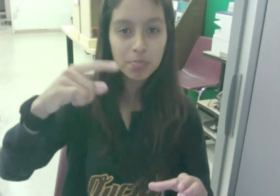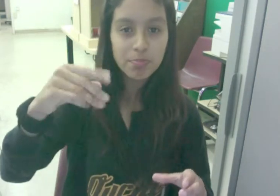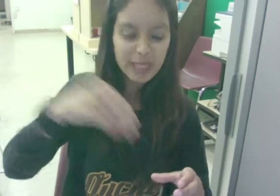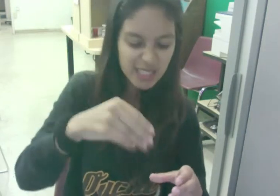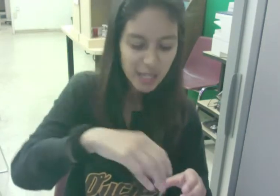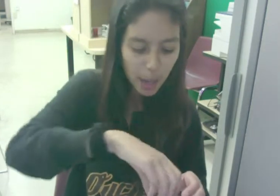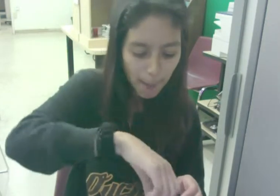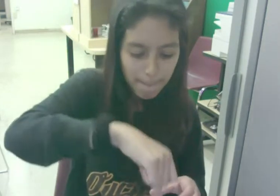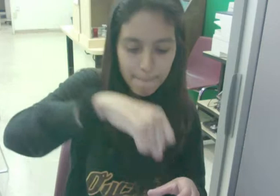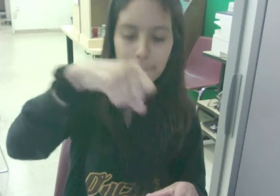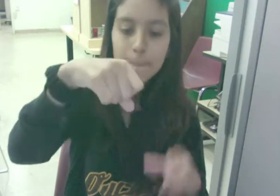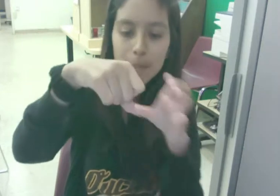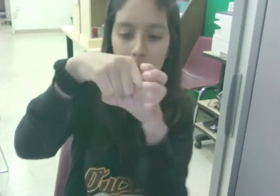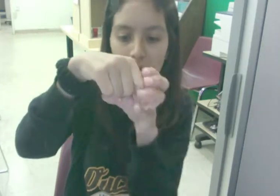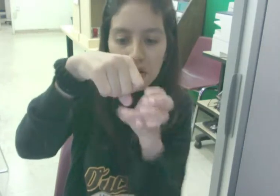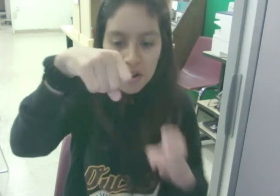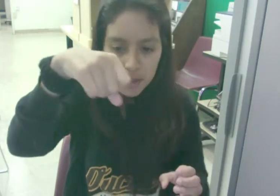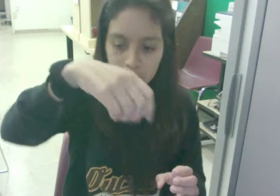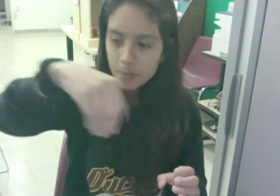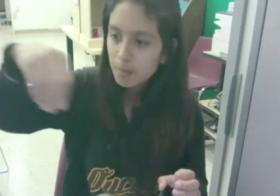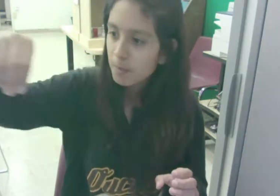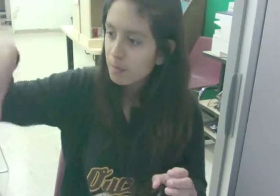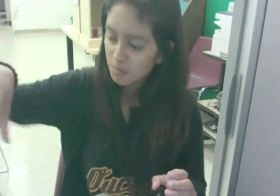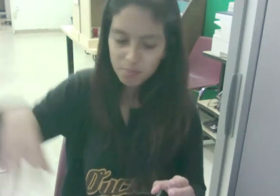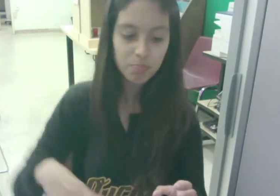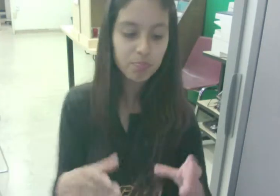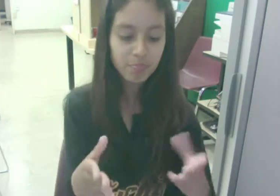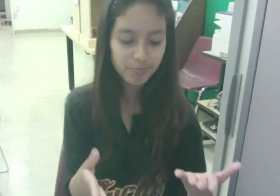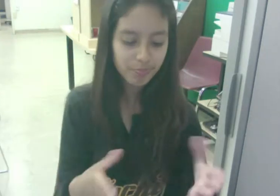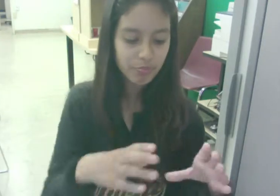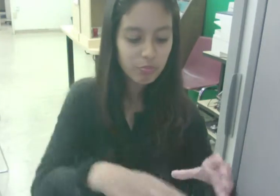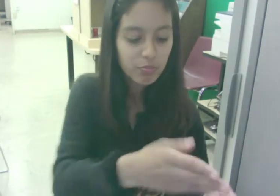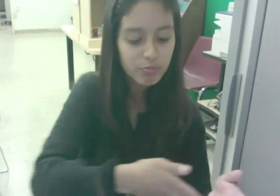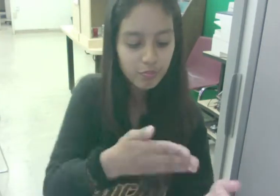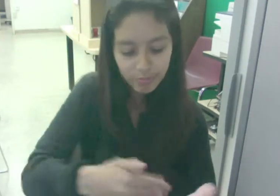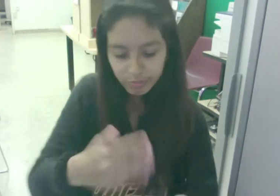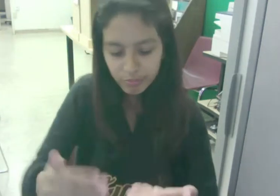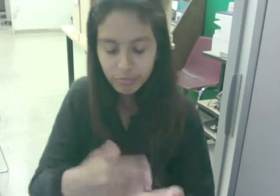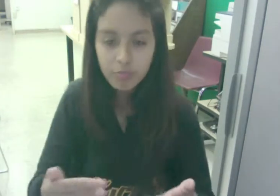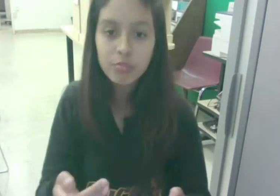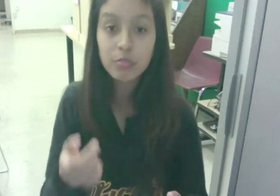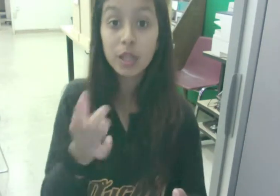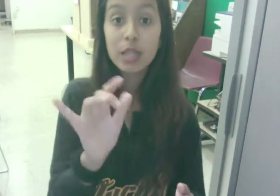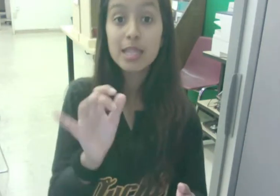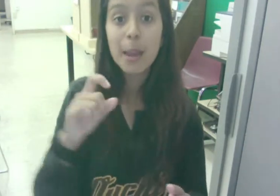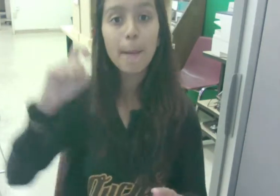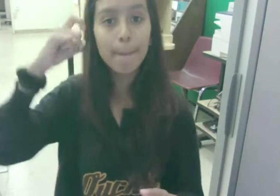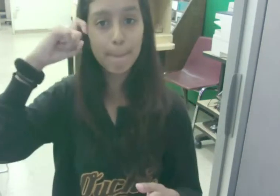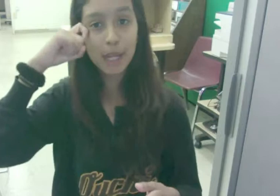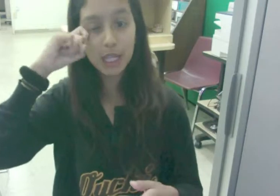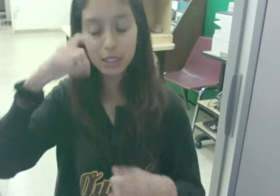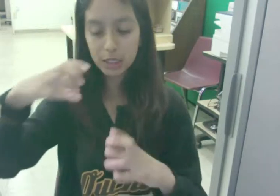pieces. And cut the onion into small pieces. And when you cut the onion, you might start crying.